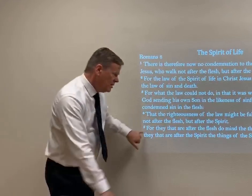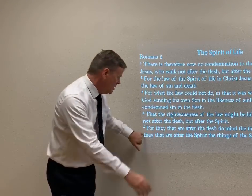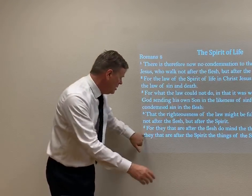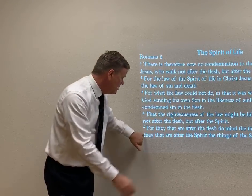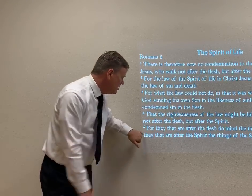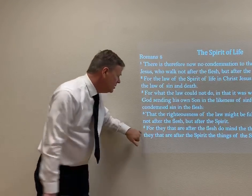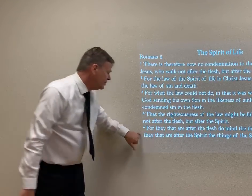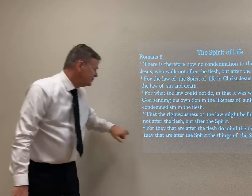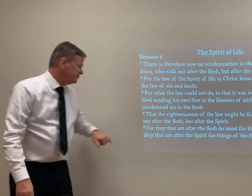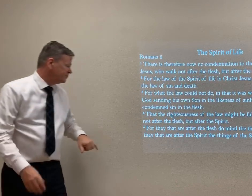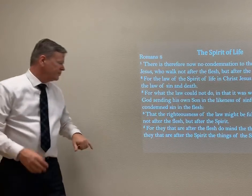Verse